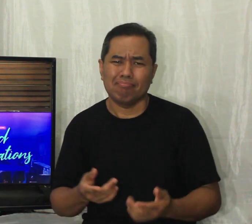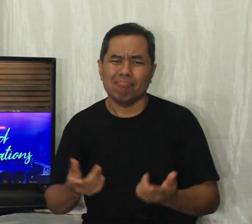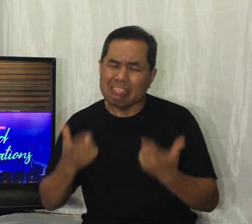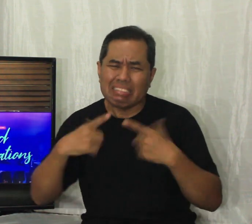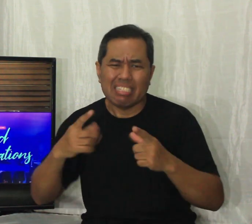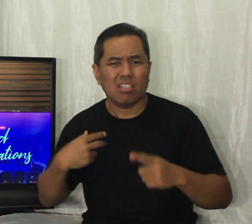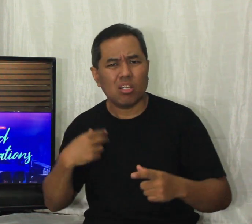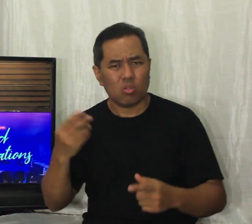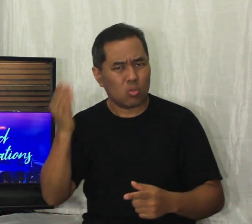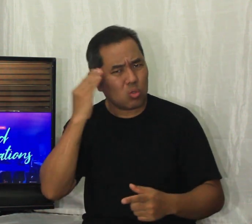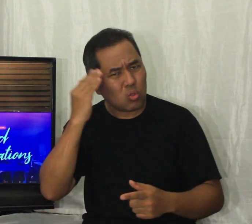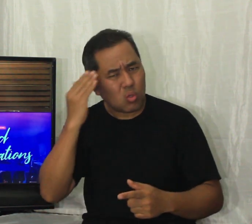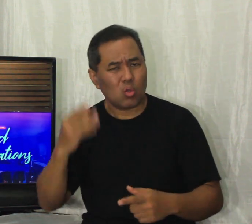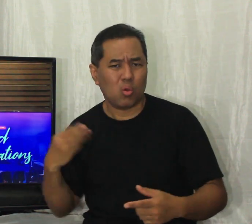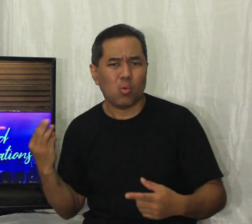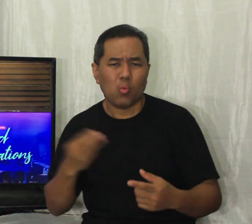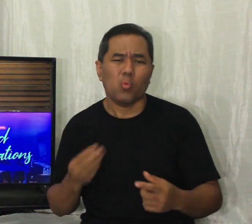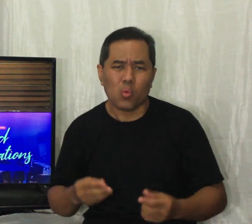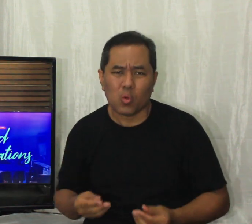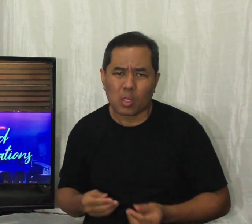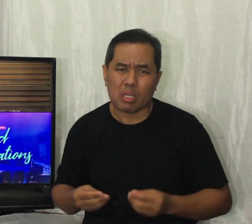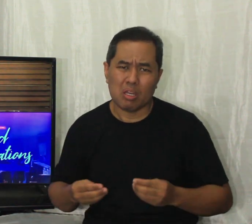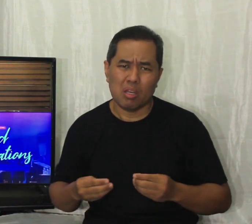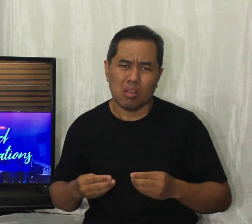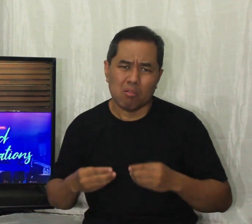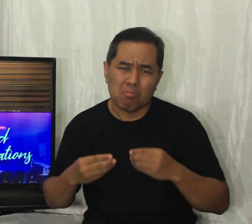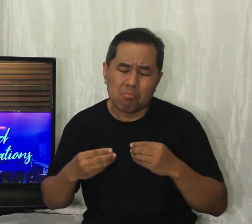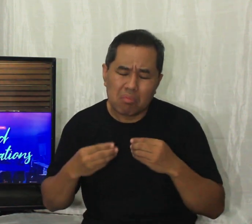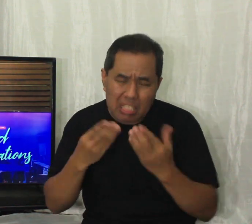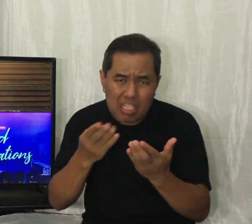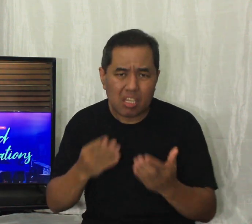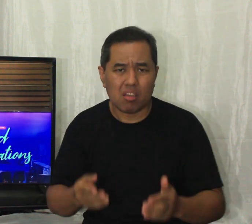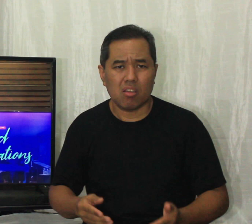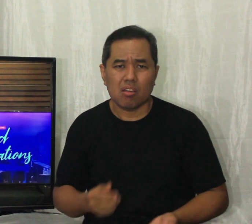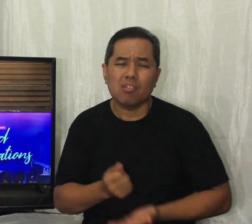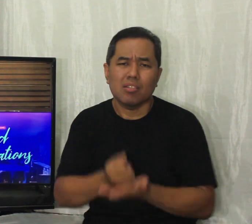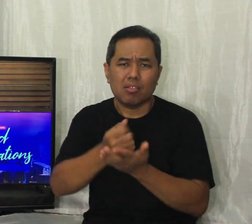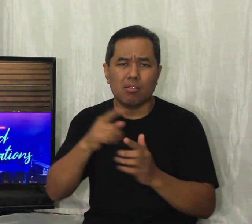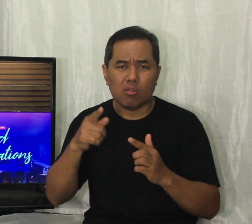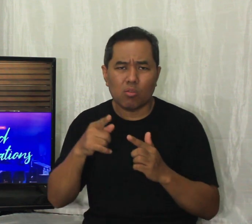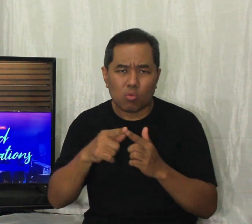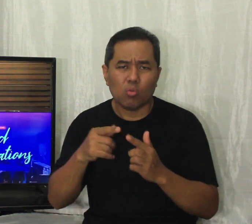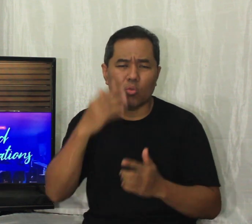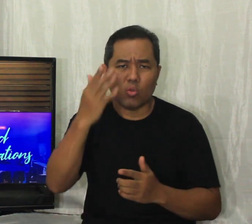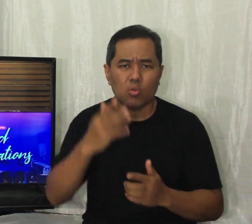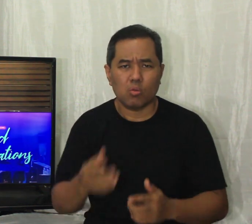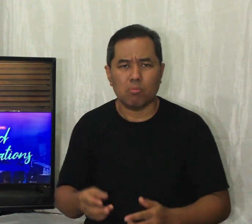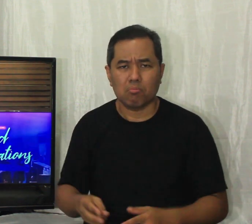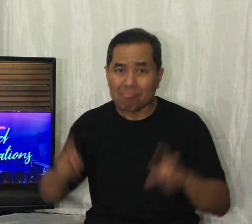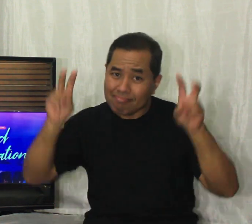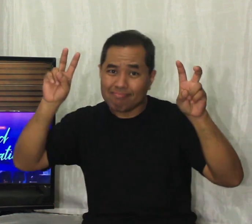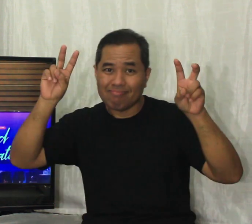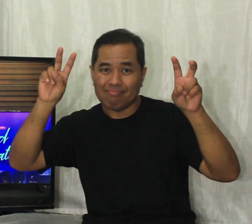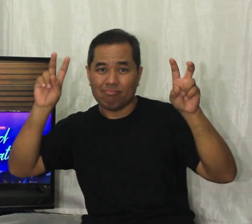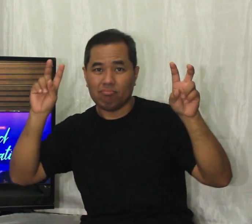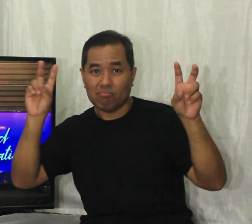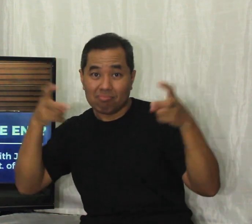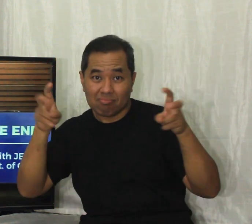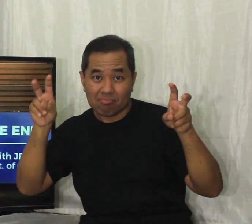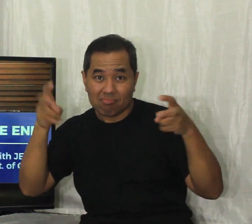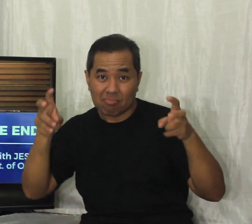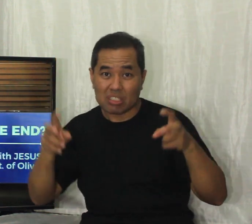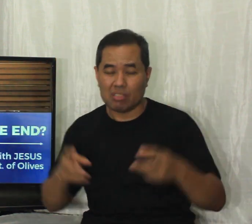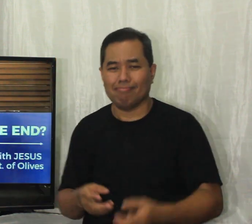do what we can to bring assistance to you. But let's get into the Word right now. The title of the message today